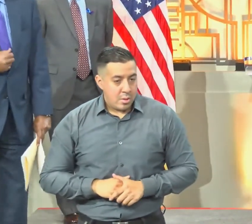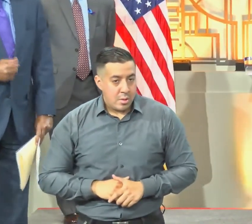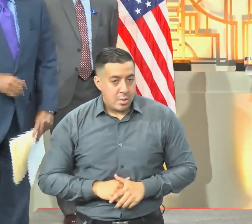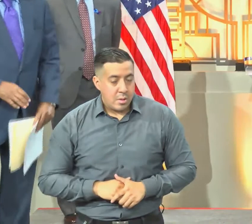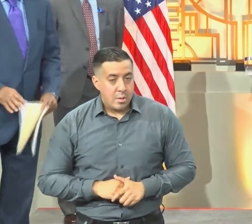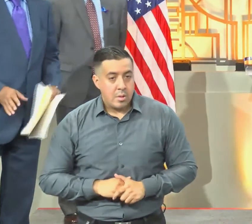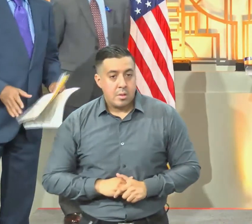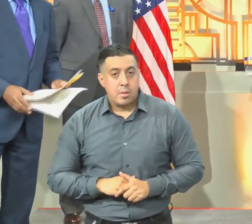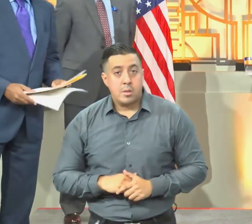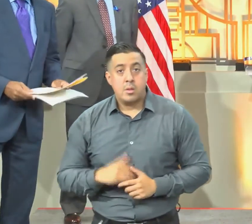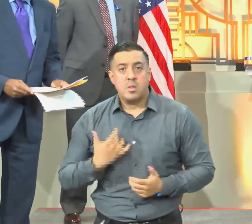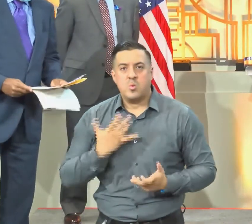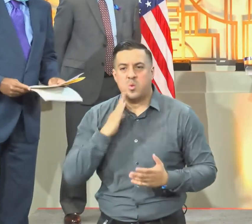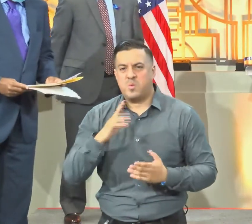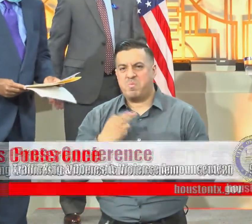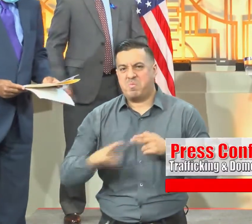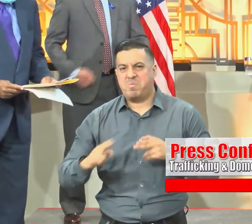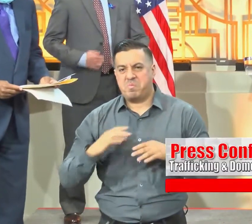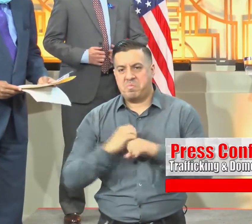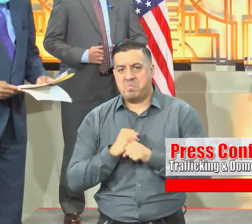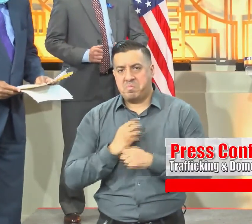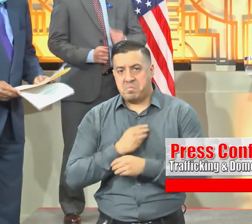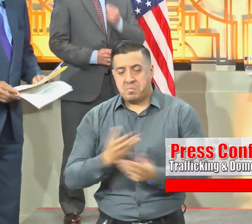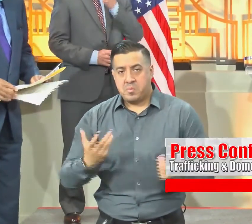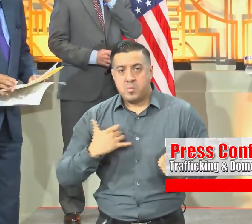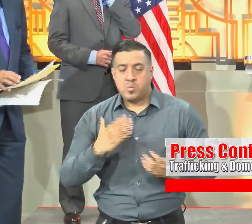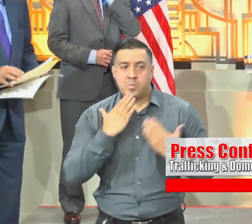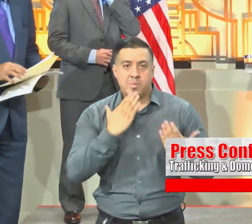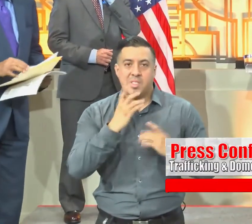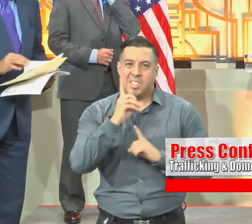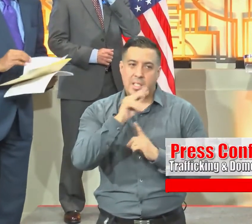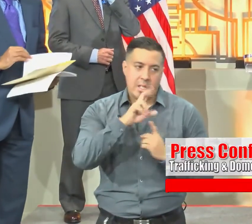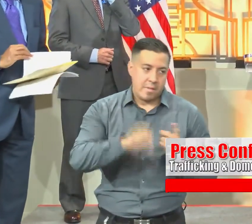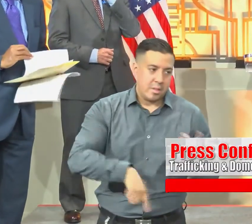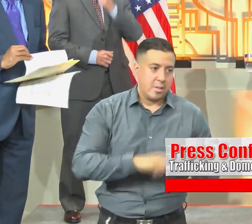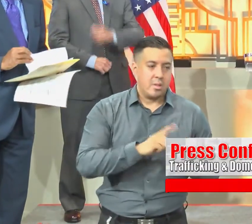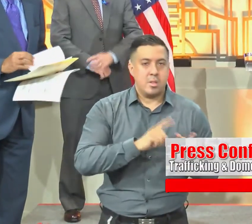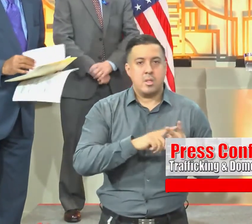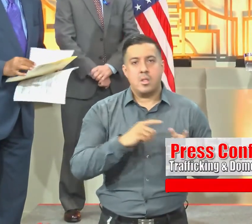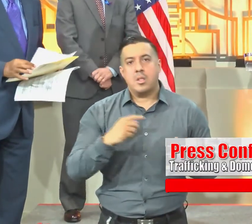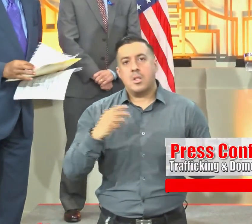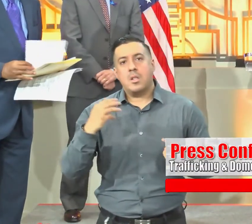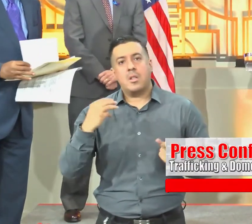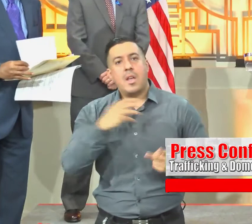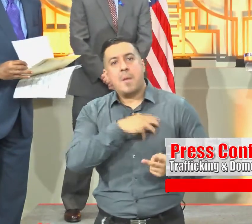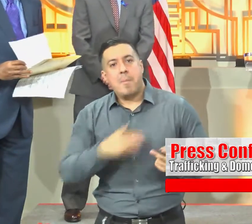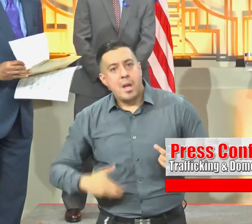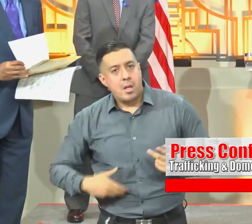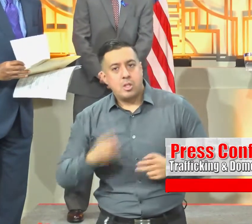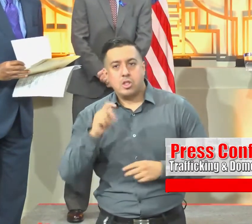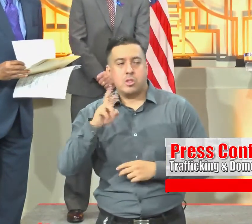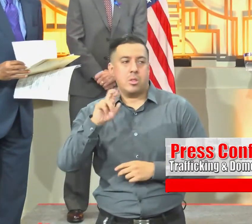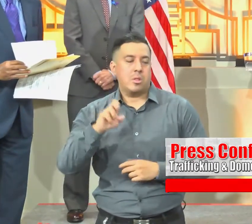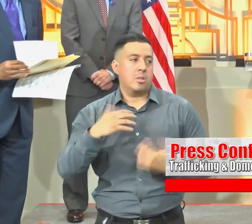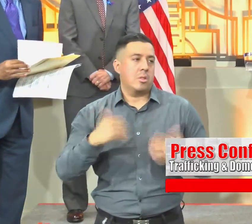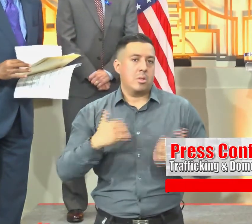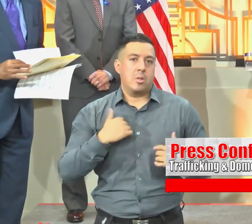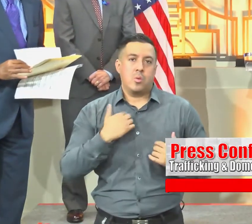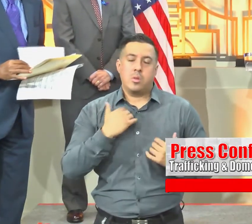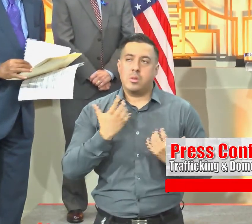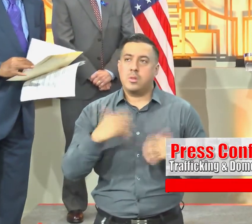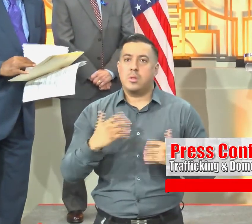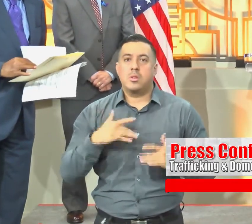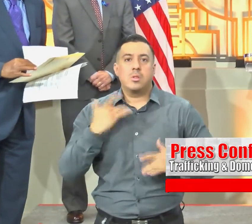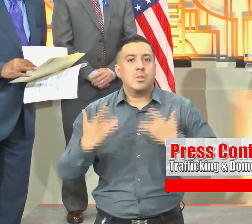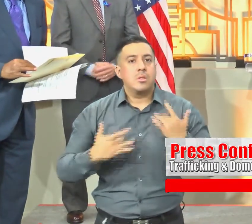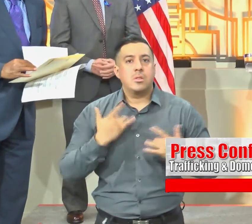I just want to be very brief and thank Mino Patel Davis, Council Member Kamen, and Mayor Sylvester Turner. We are thrilled that you are building